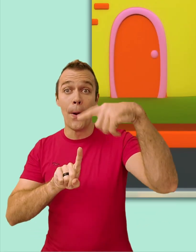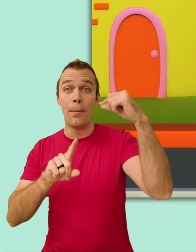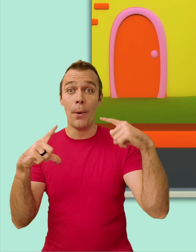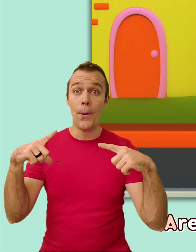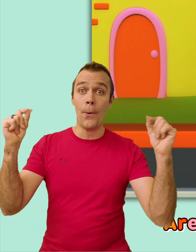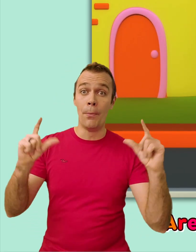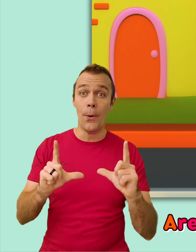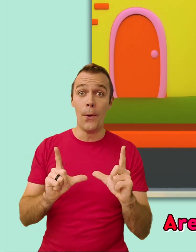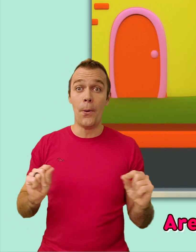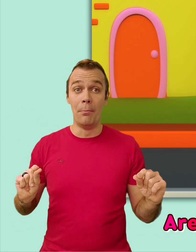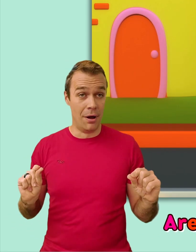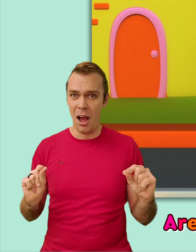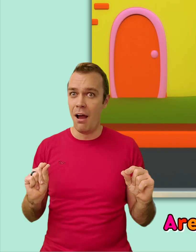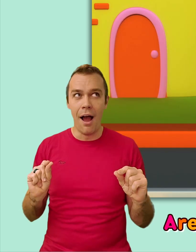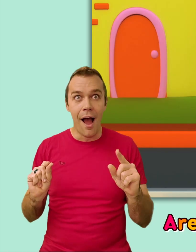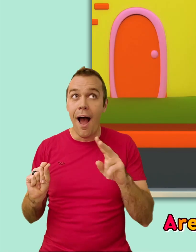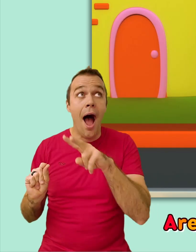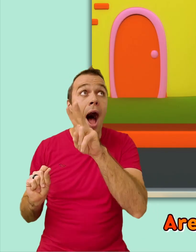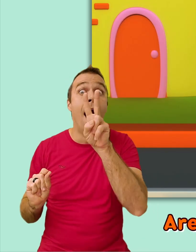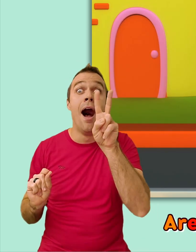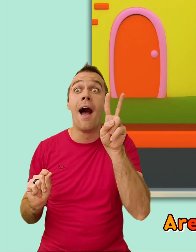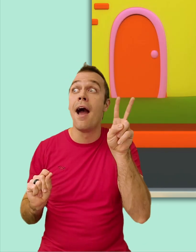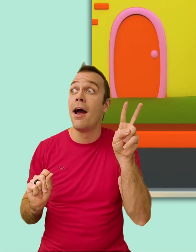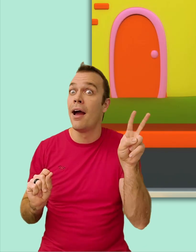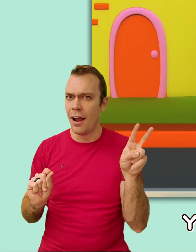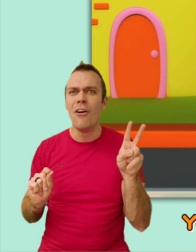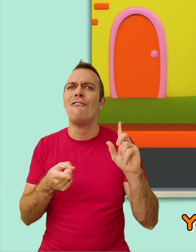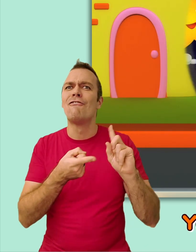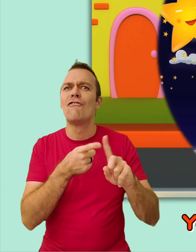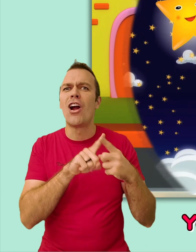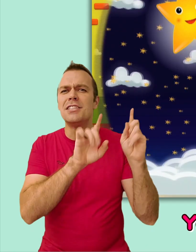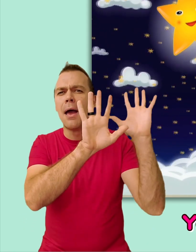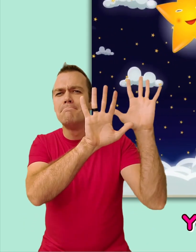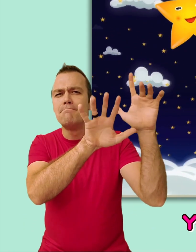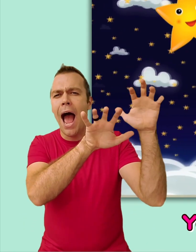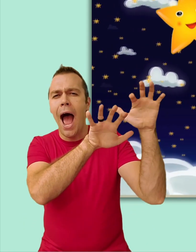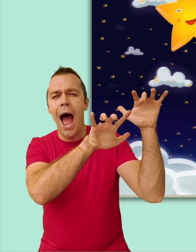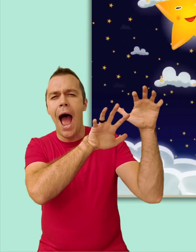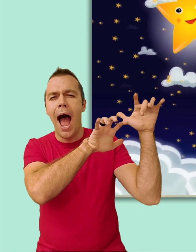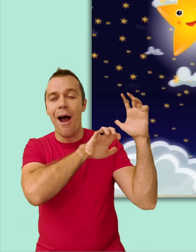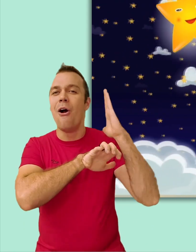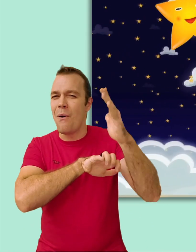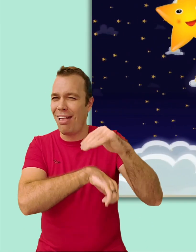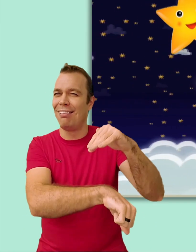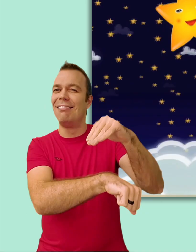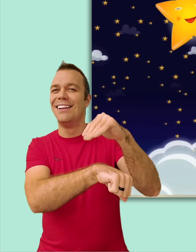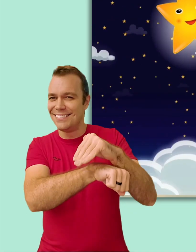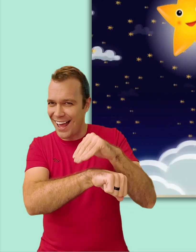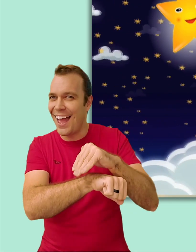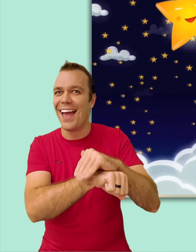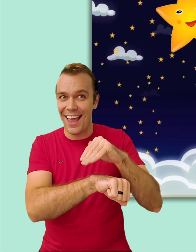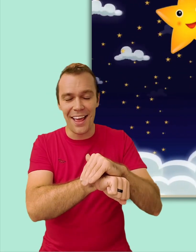Mr. Star, are you looking at the sky? Your friends will come out in the